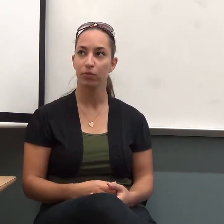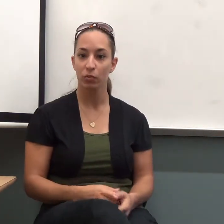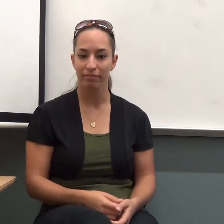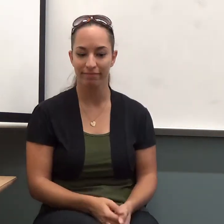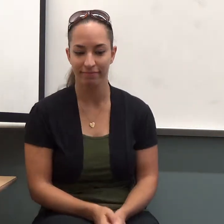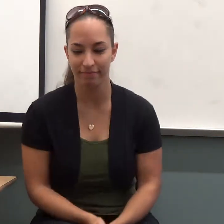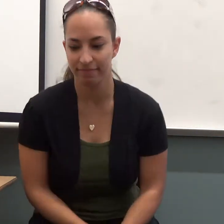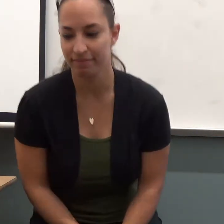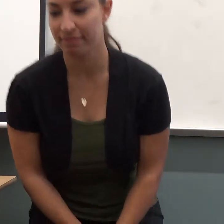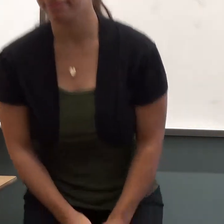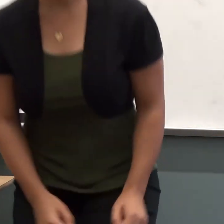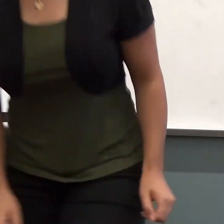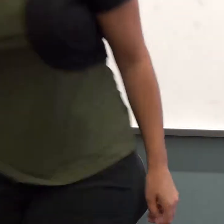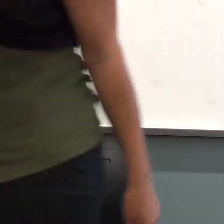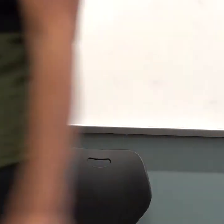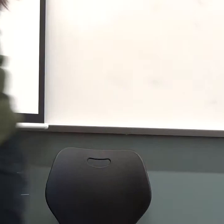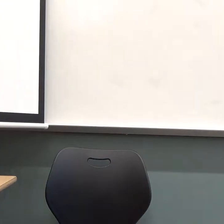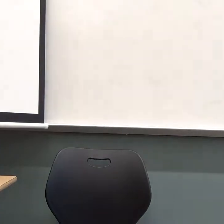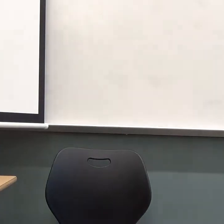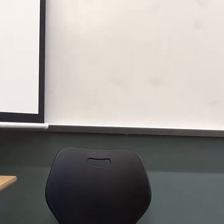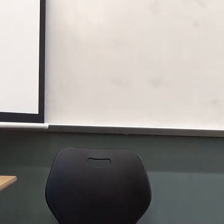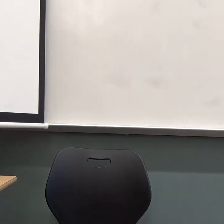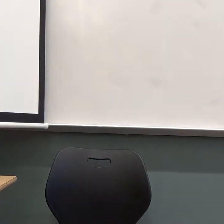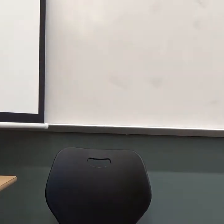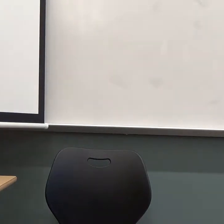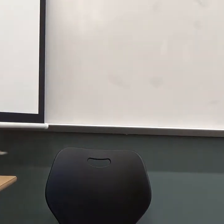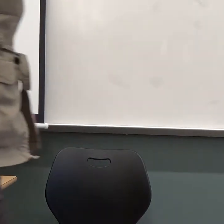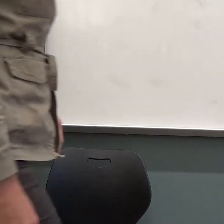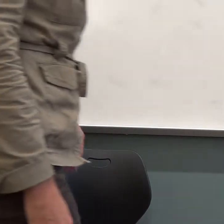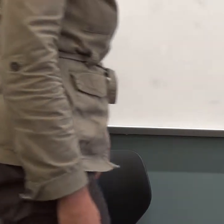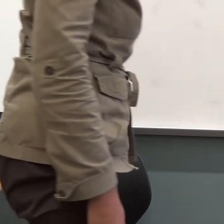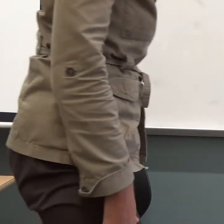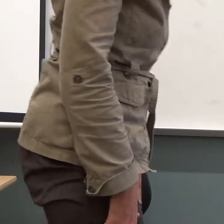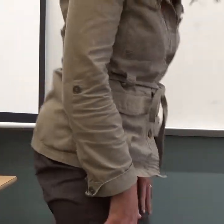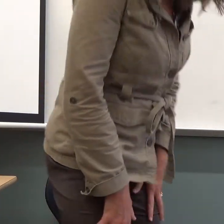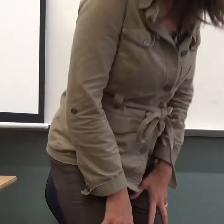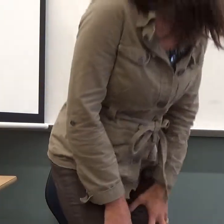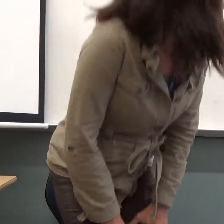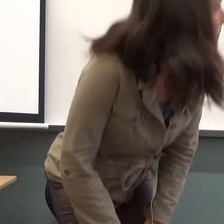First thing we need to fix. Future cars.